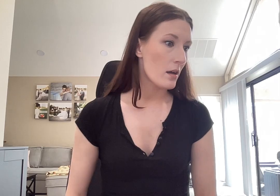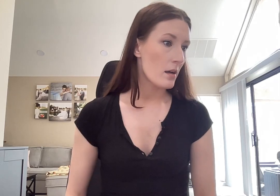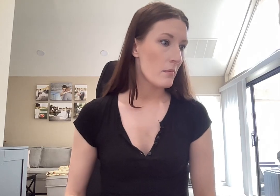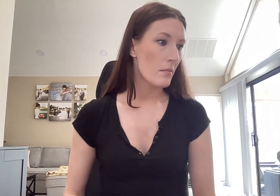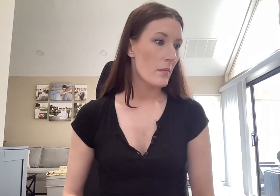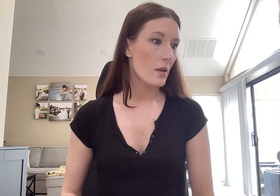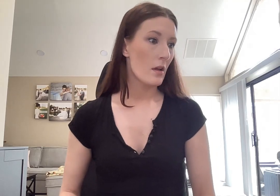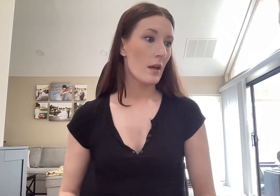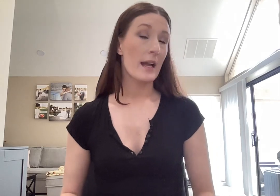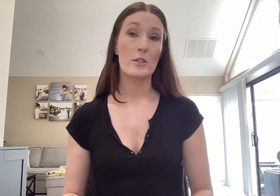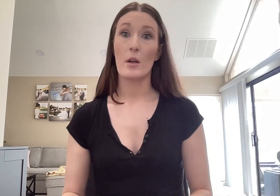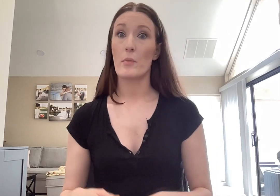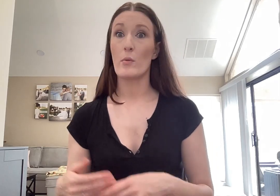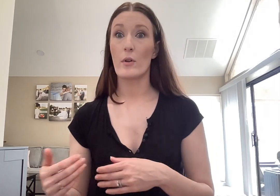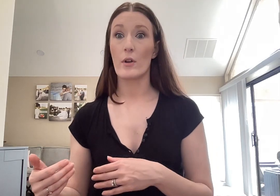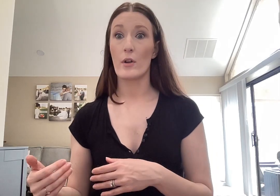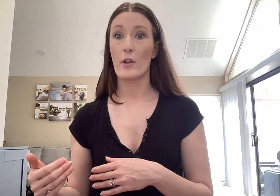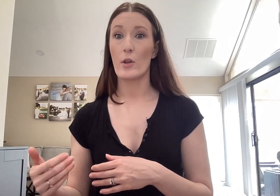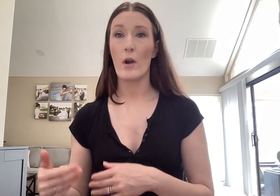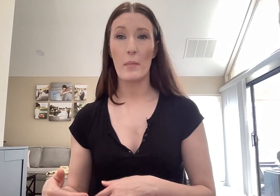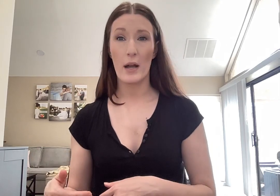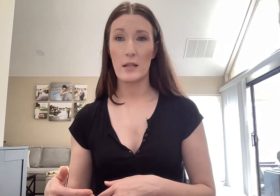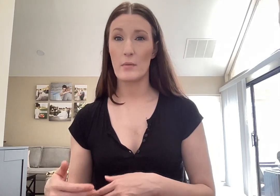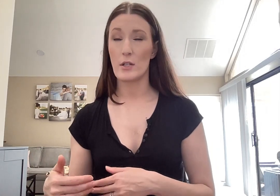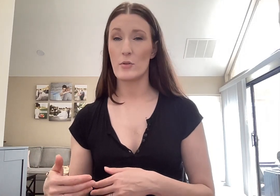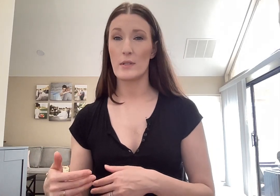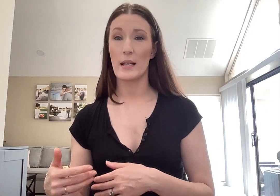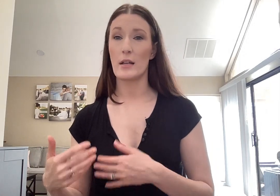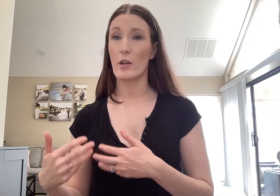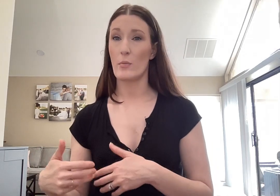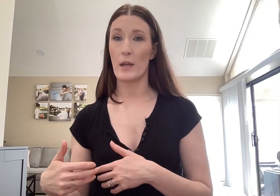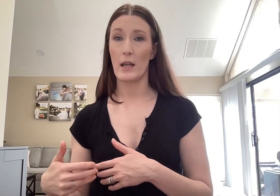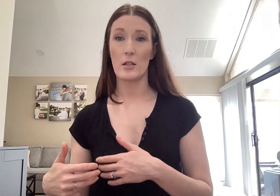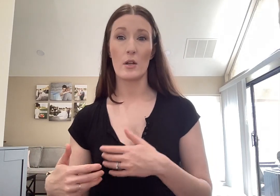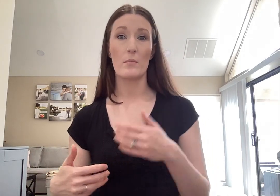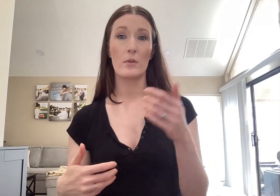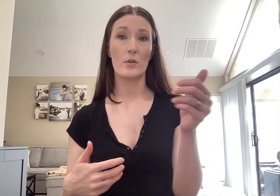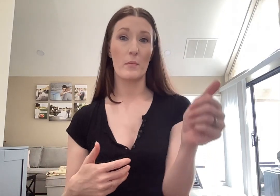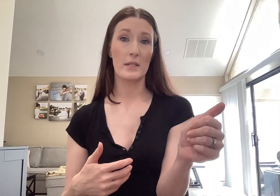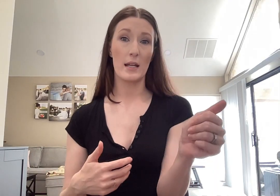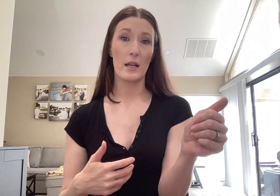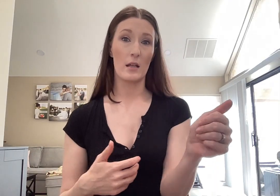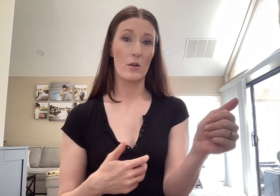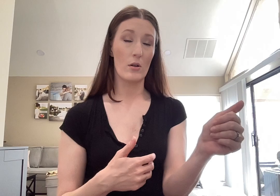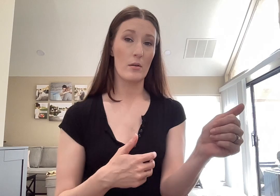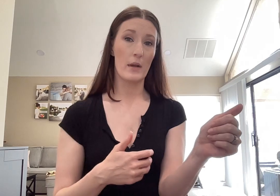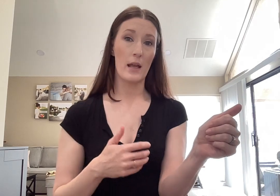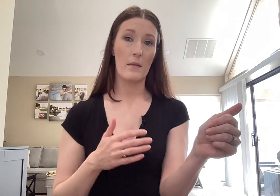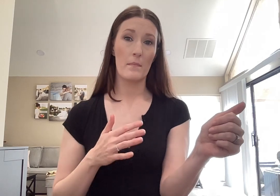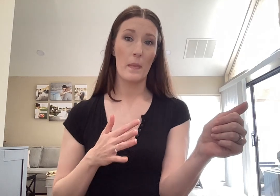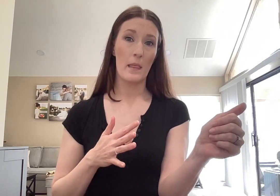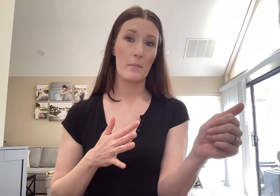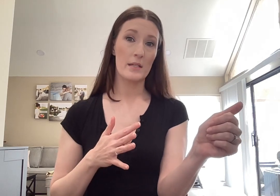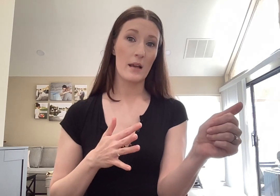Okay. Catch up. You got behind because you were sick. Now you're playing catch up. So I'm going to take a non-dominant A. I'm going to take a